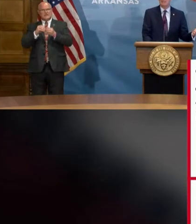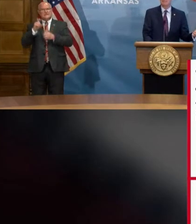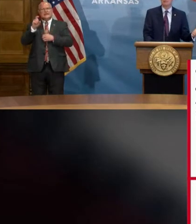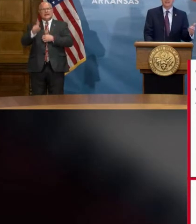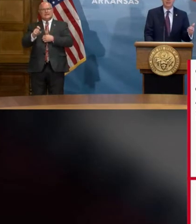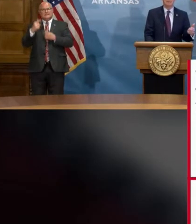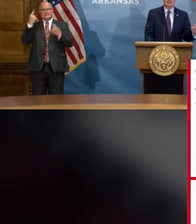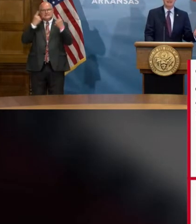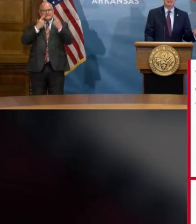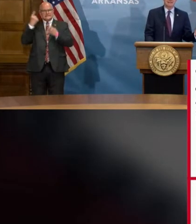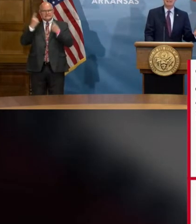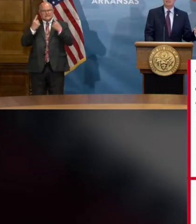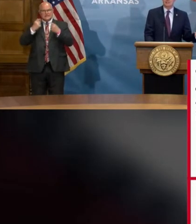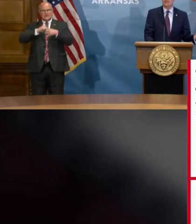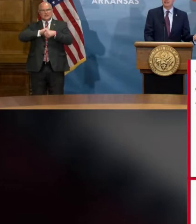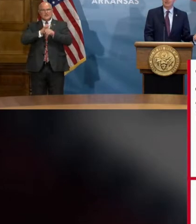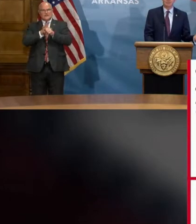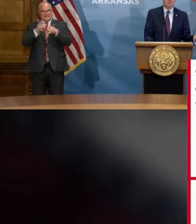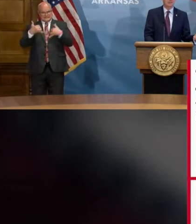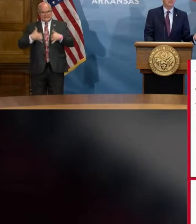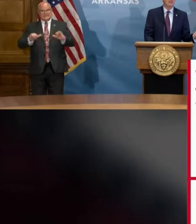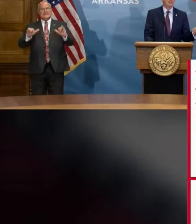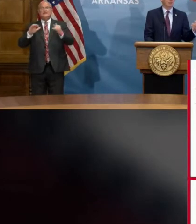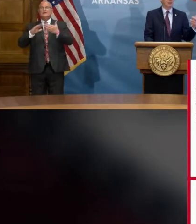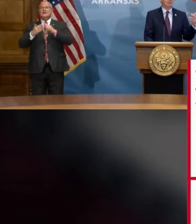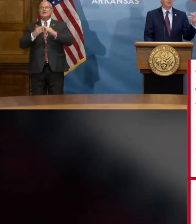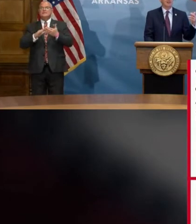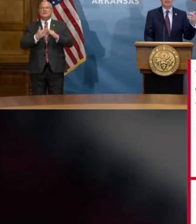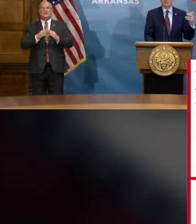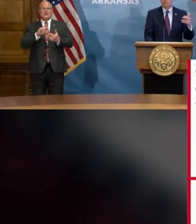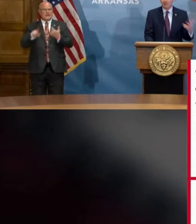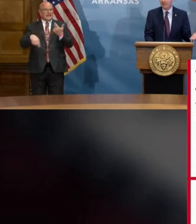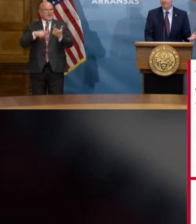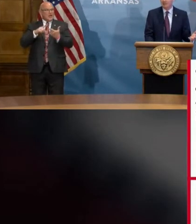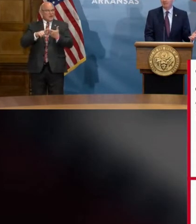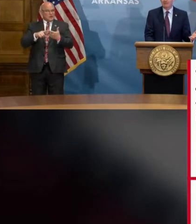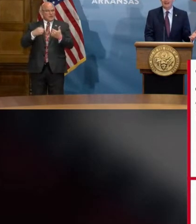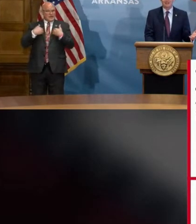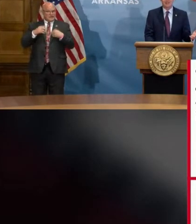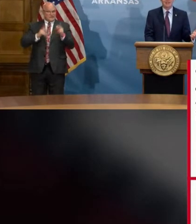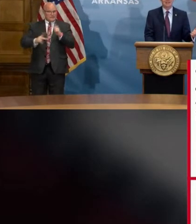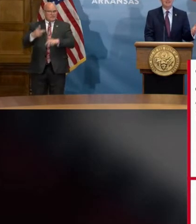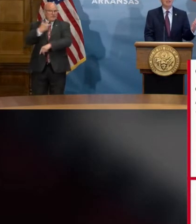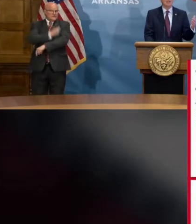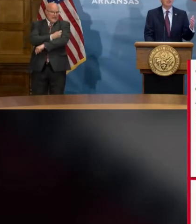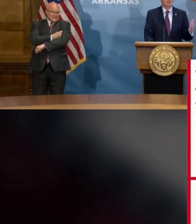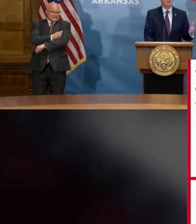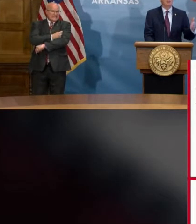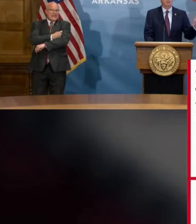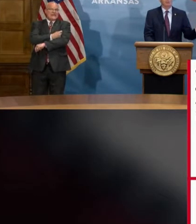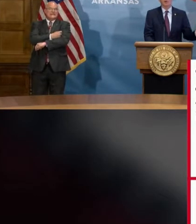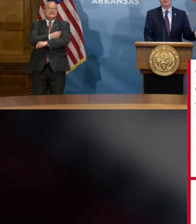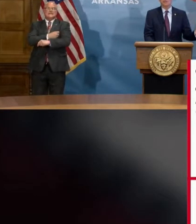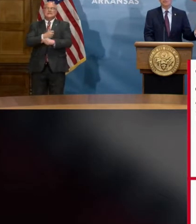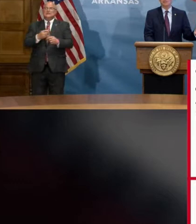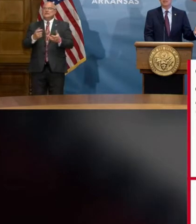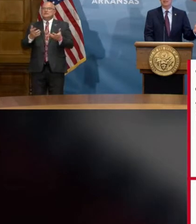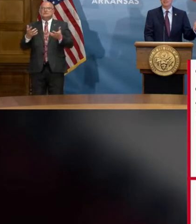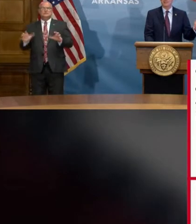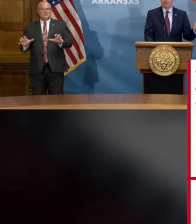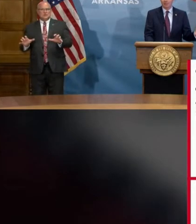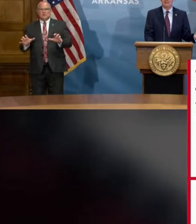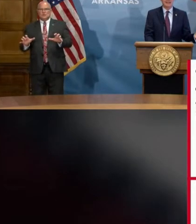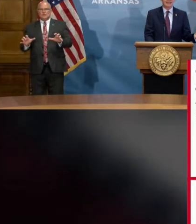to be mindful that COVID-19 is still in our communities, and whenever we're getting people vaccinated, you don't want